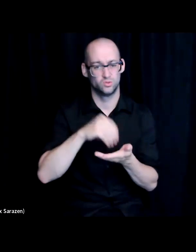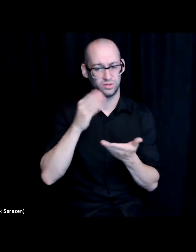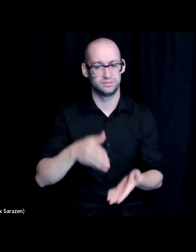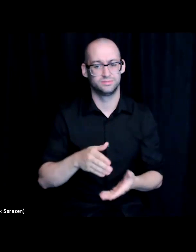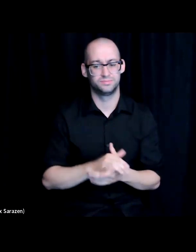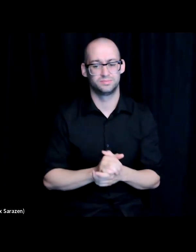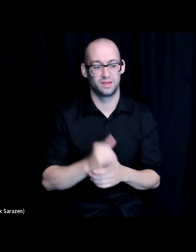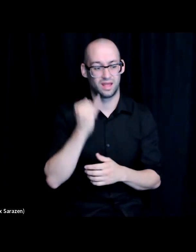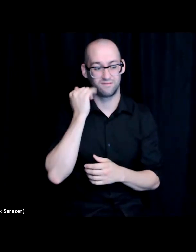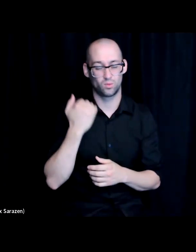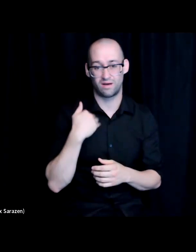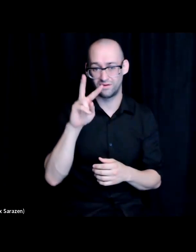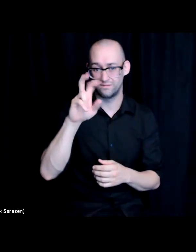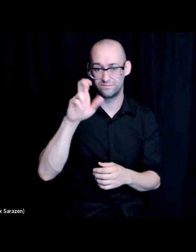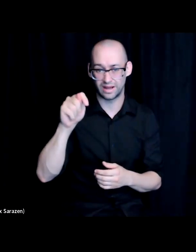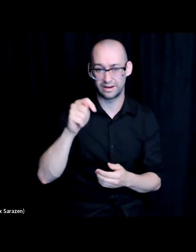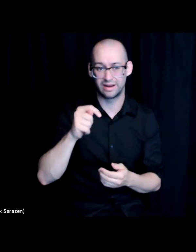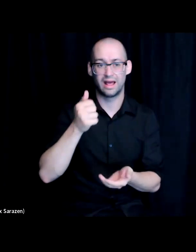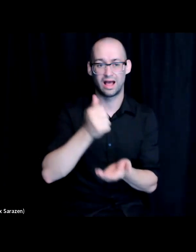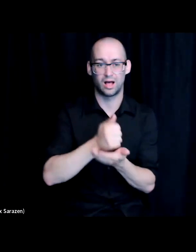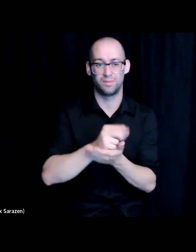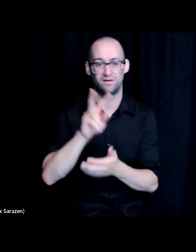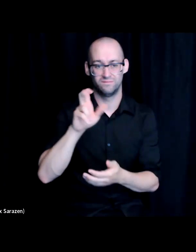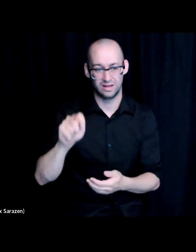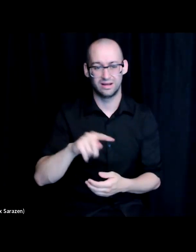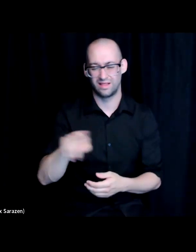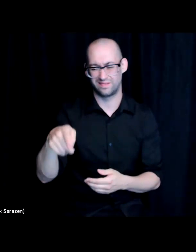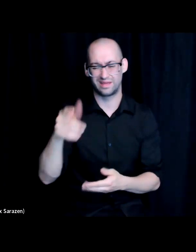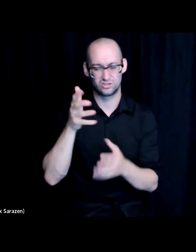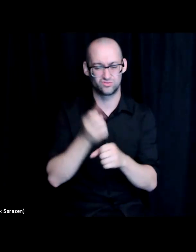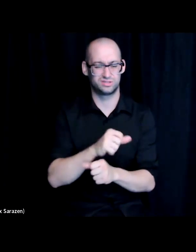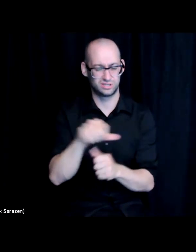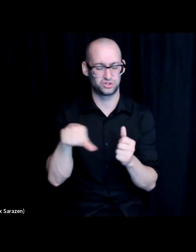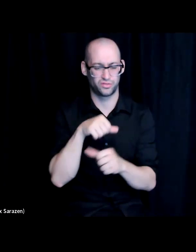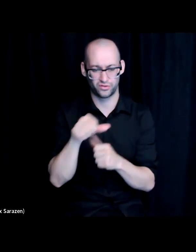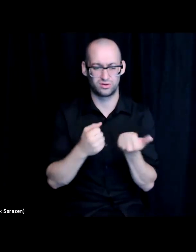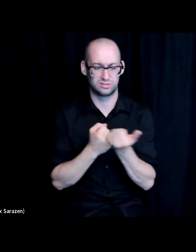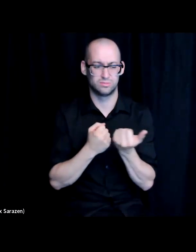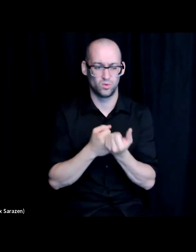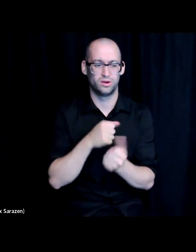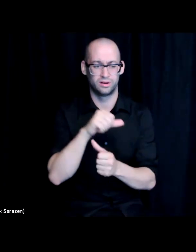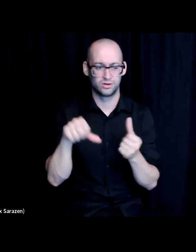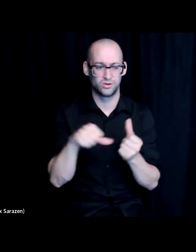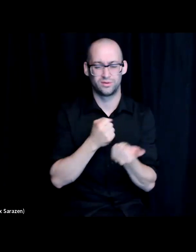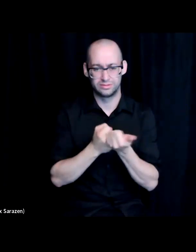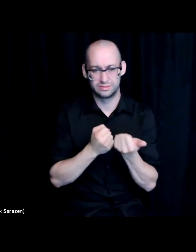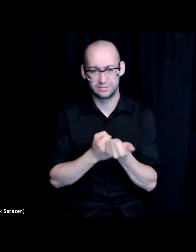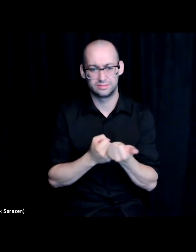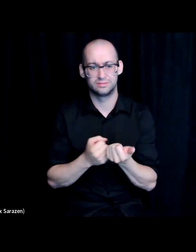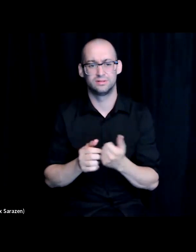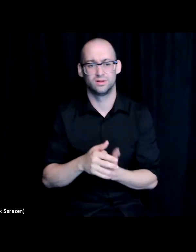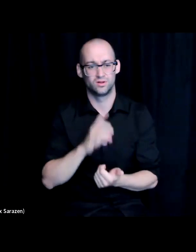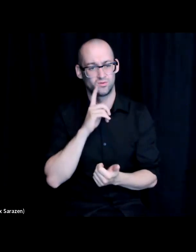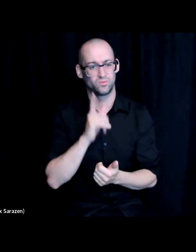when you have vets helping vets, there's a trusted advisor there, when they need support or assistance. And it's practically